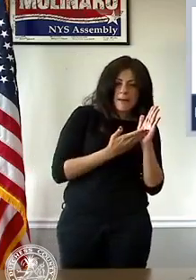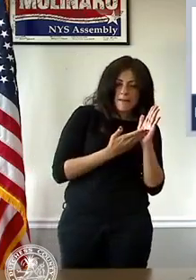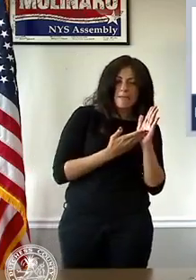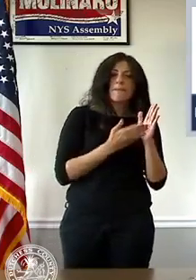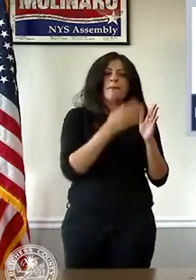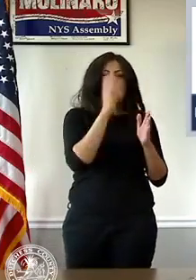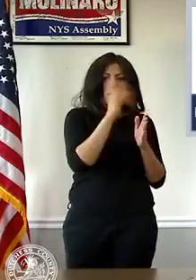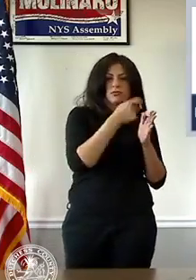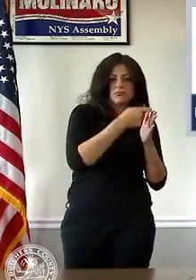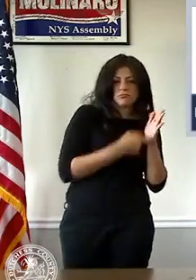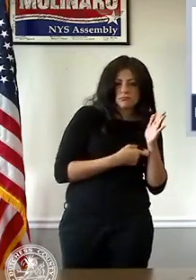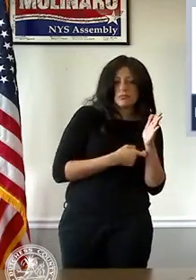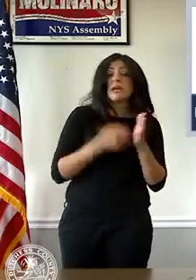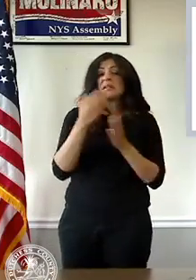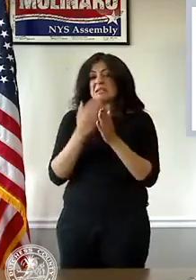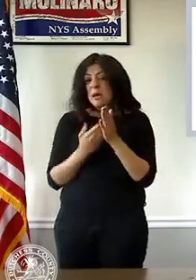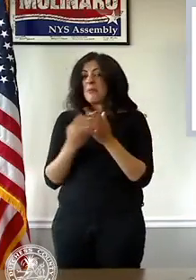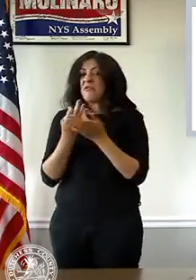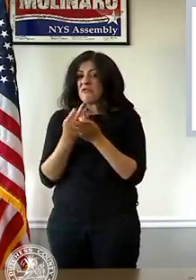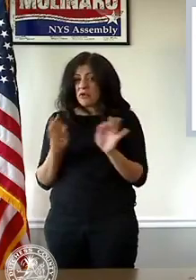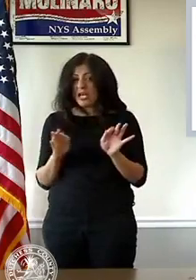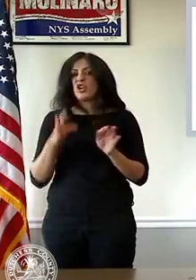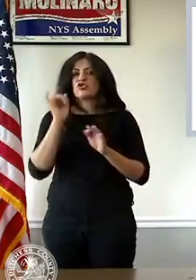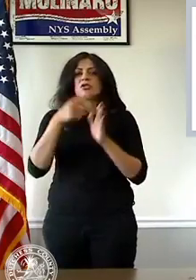free. You should go to the Dutchess County website,